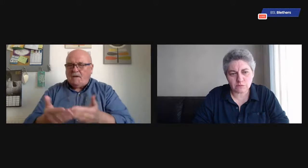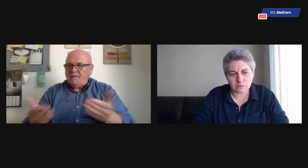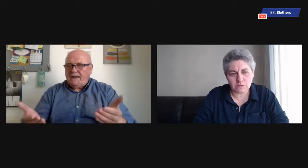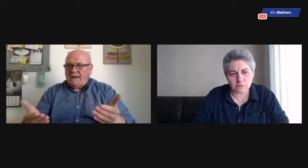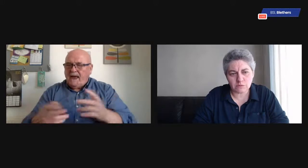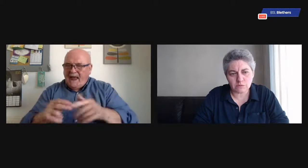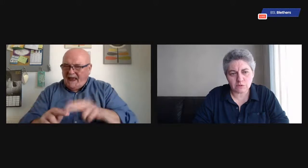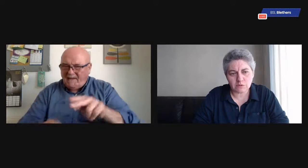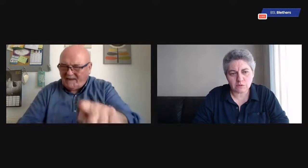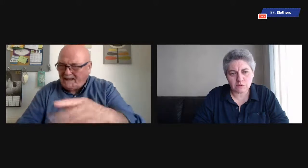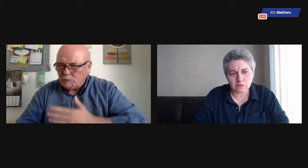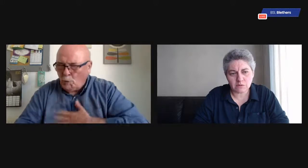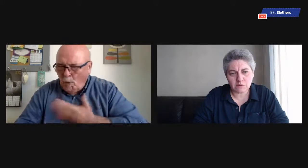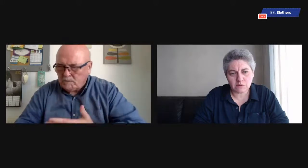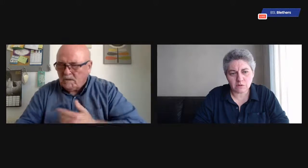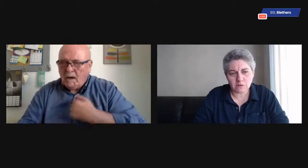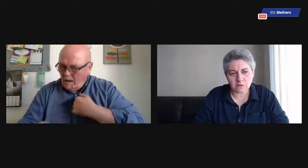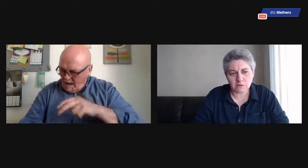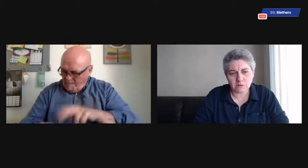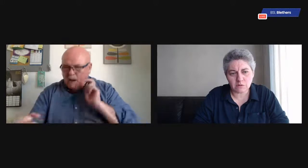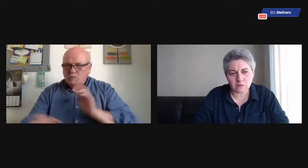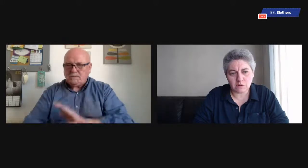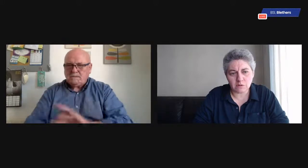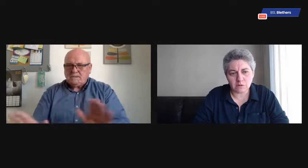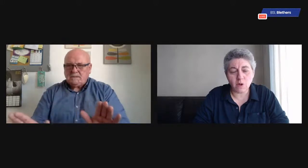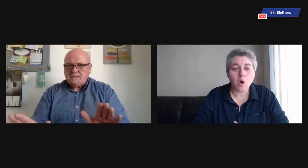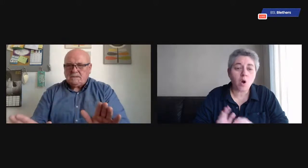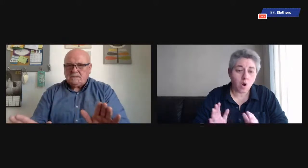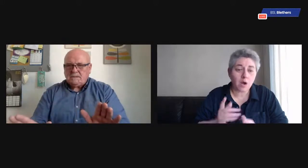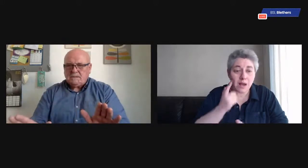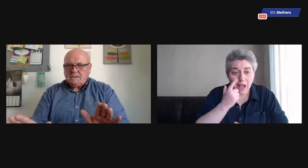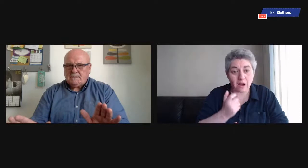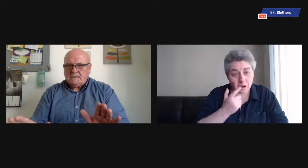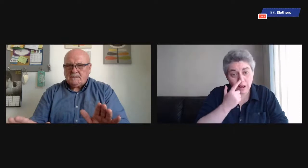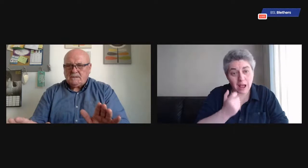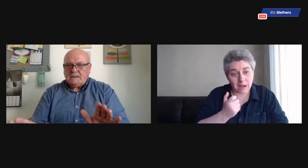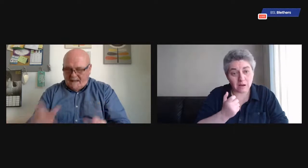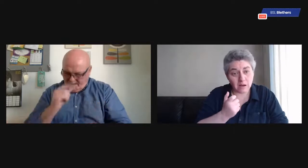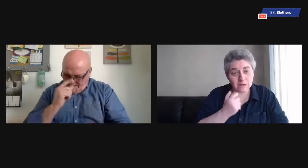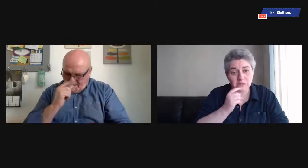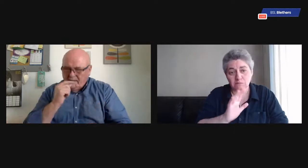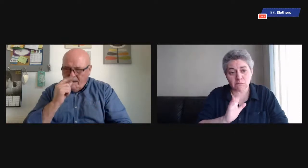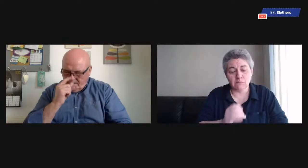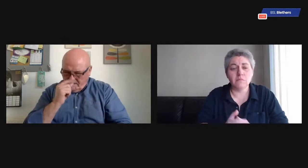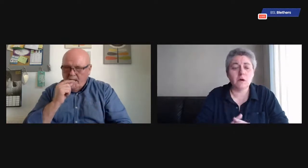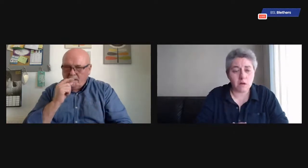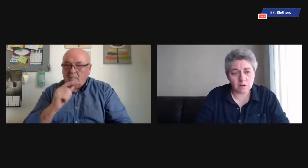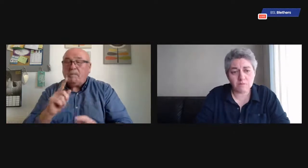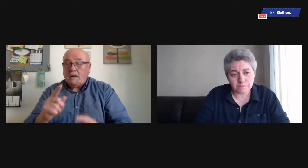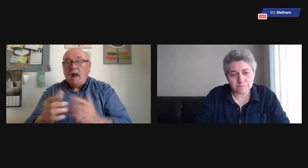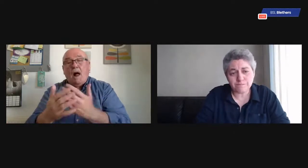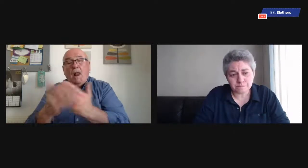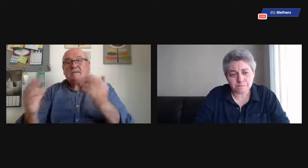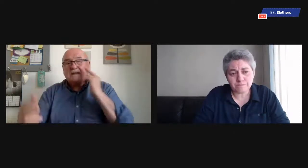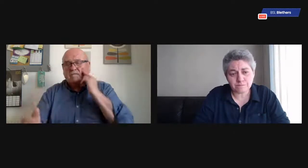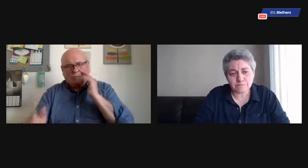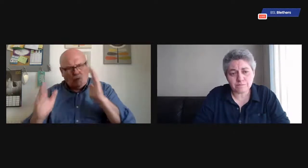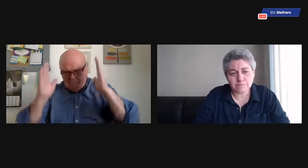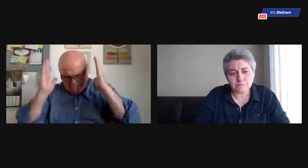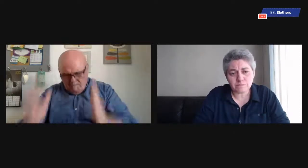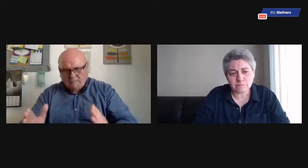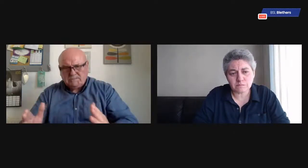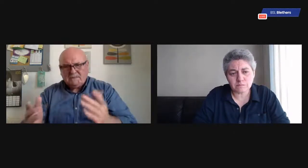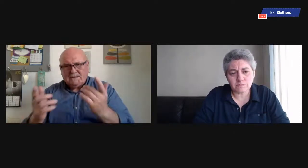they want. Like, a lot of police maybe don't want you there. A lot of defence barristers don't want you there.